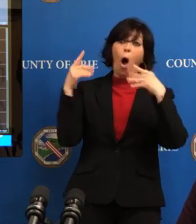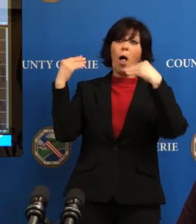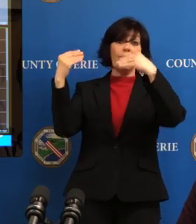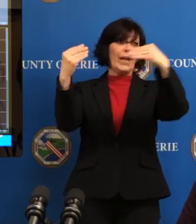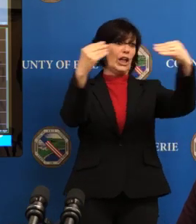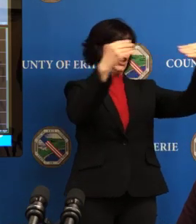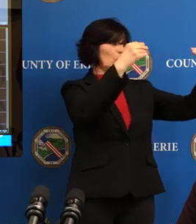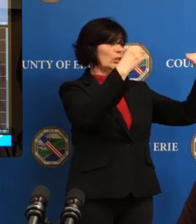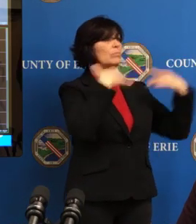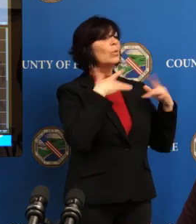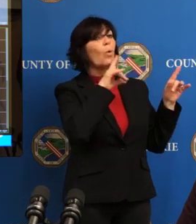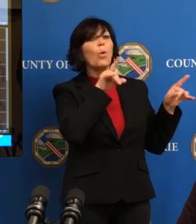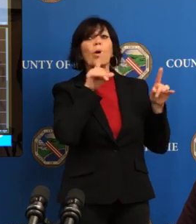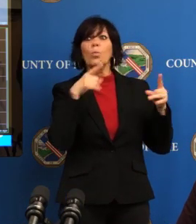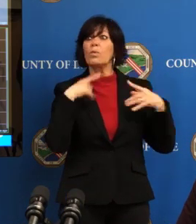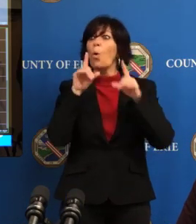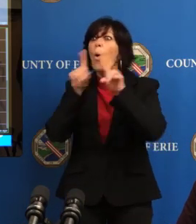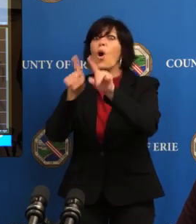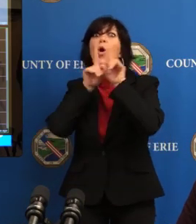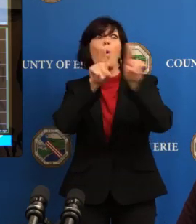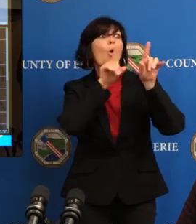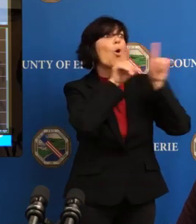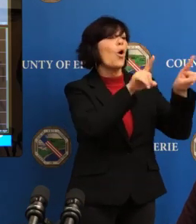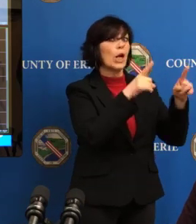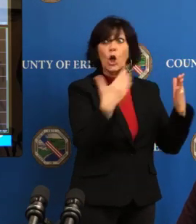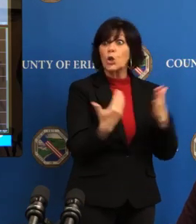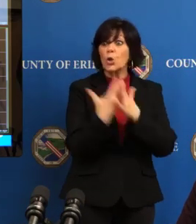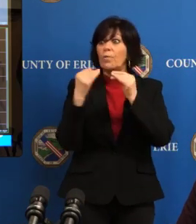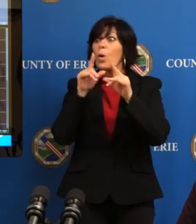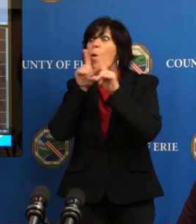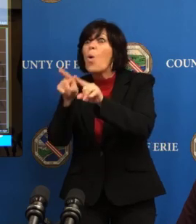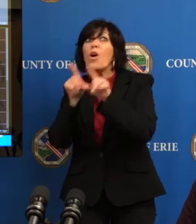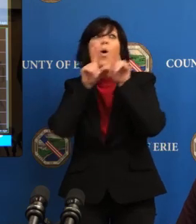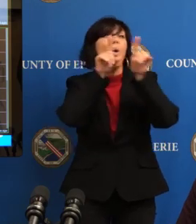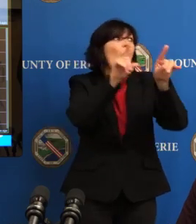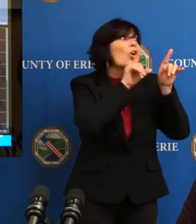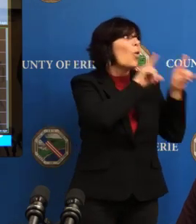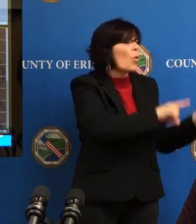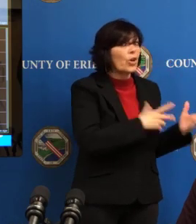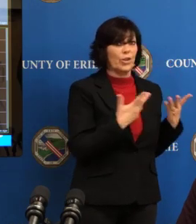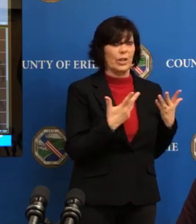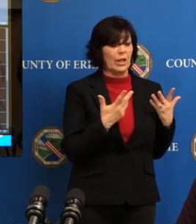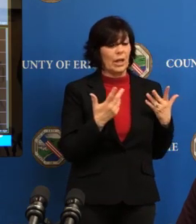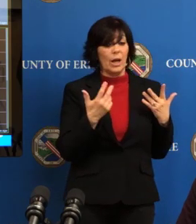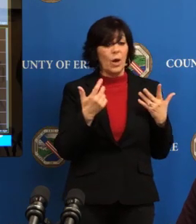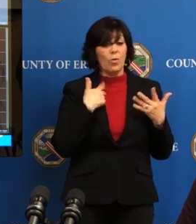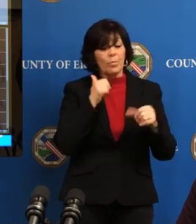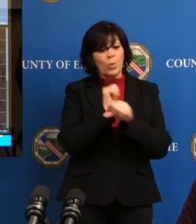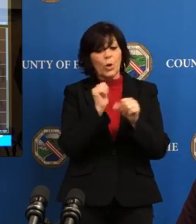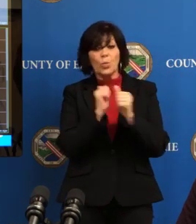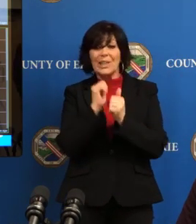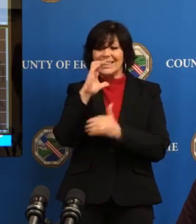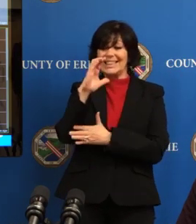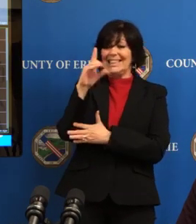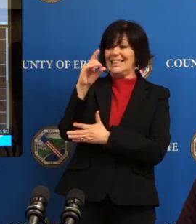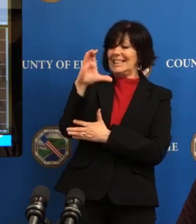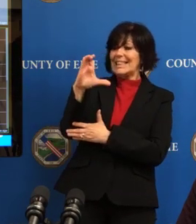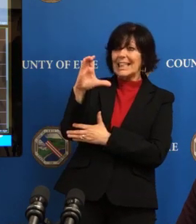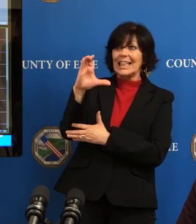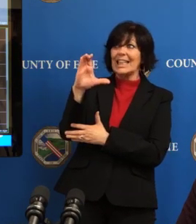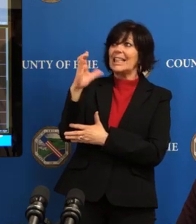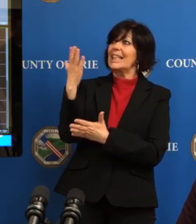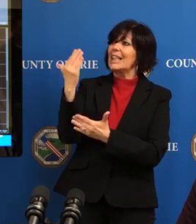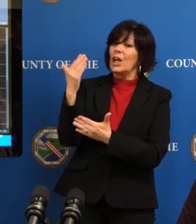we usually order from and vendors that we don't usually order from. We have been working with CDC. We've been working